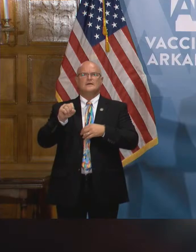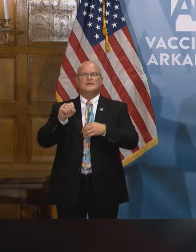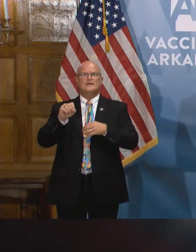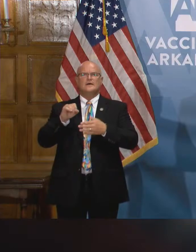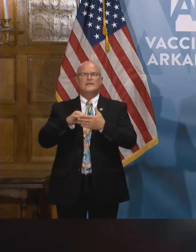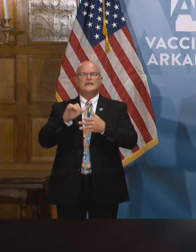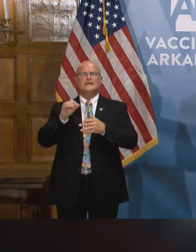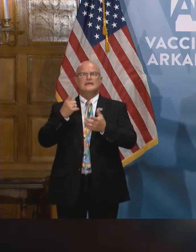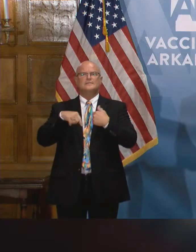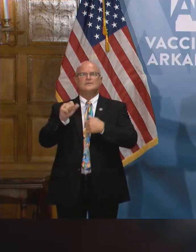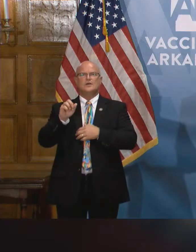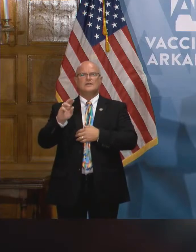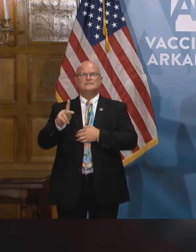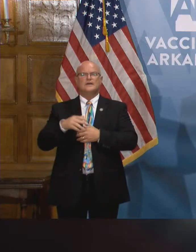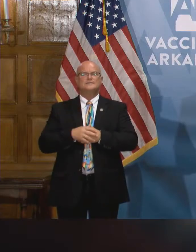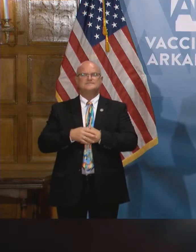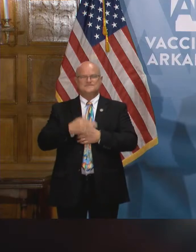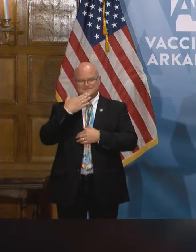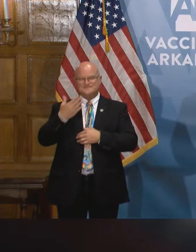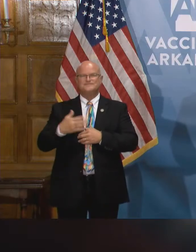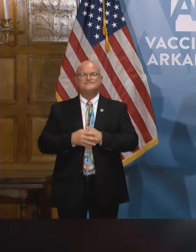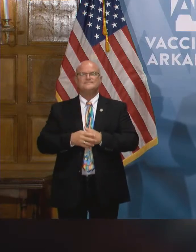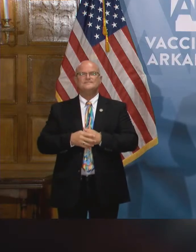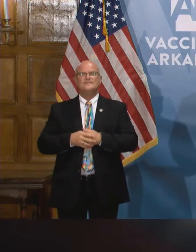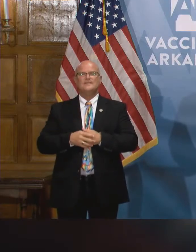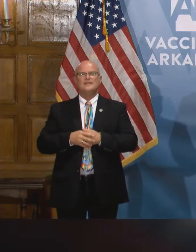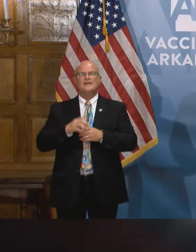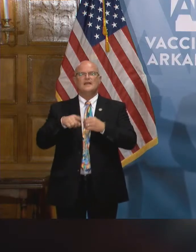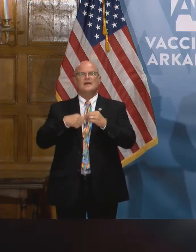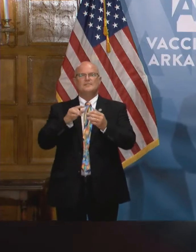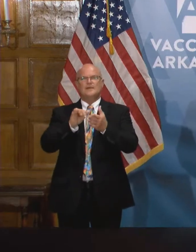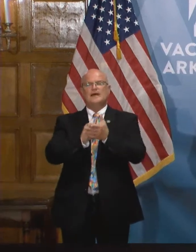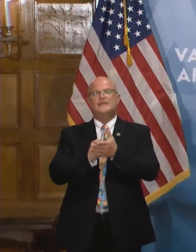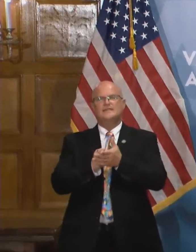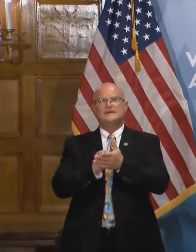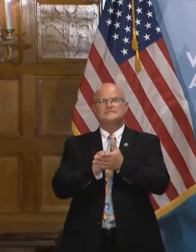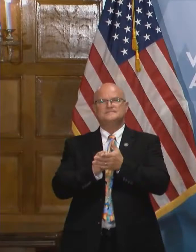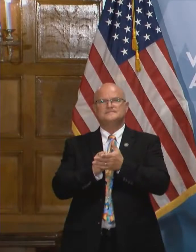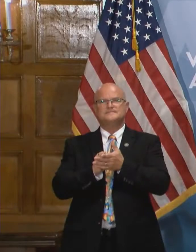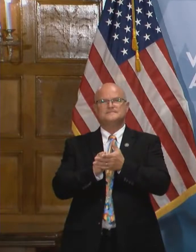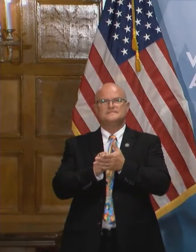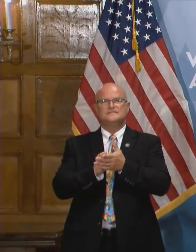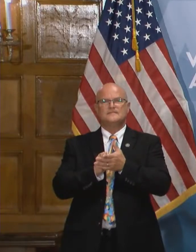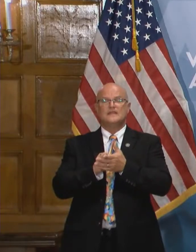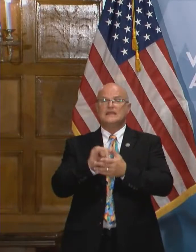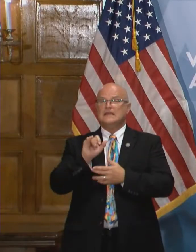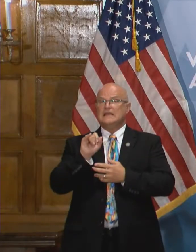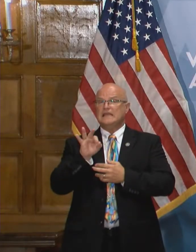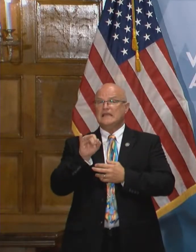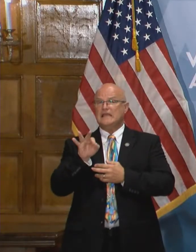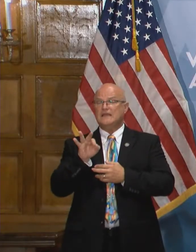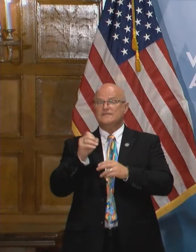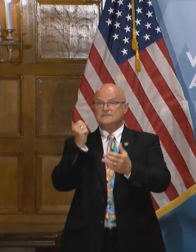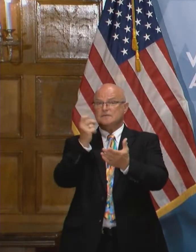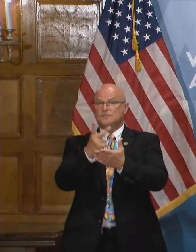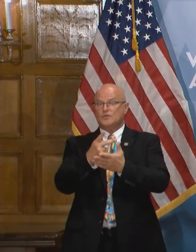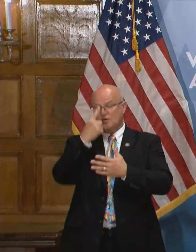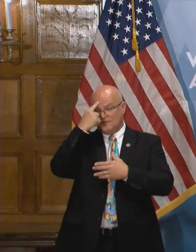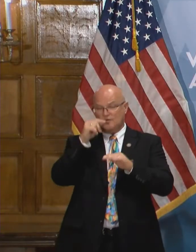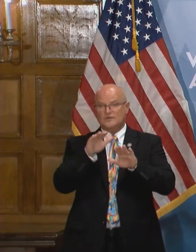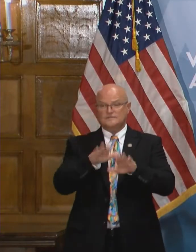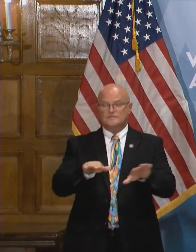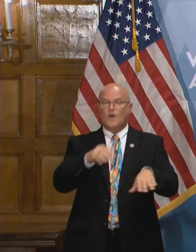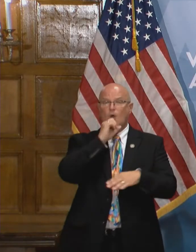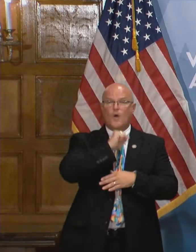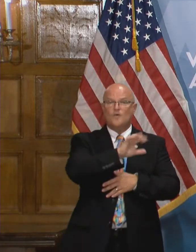Arkansas? Yeah. Thank you. You know, in reference to the if it is approved for the